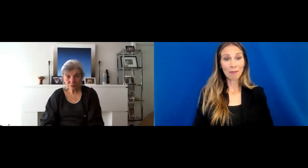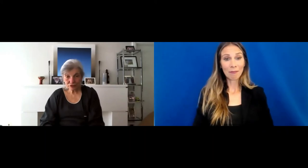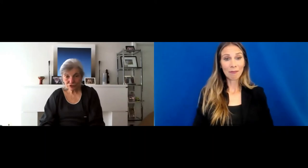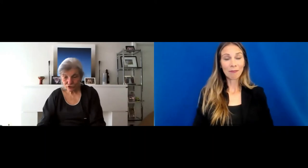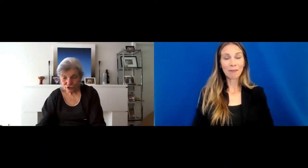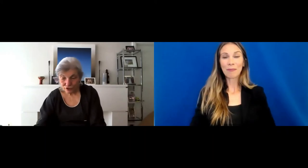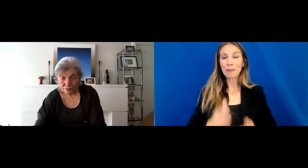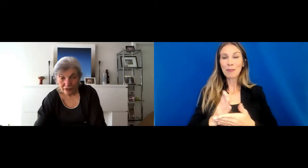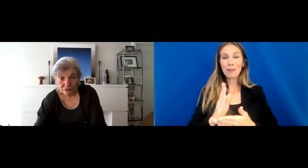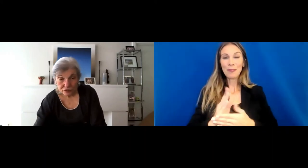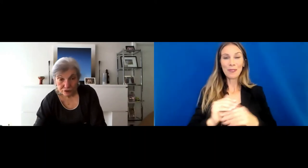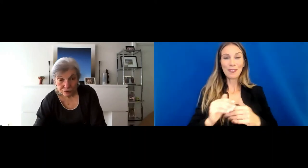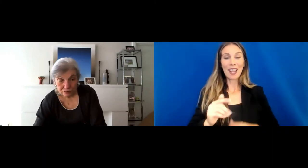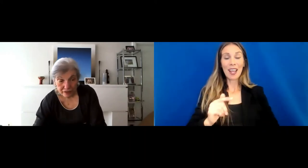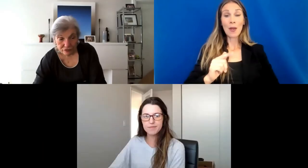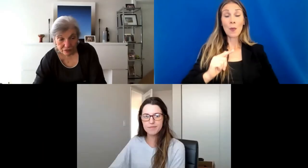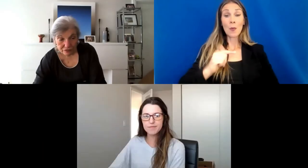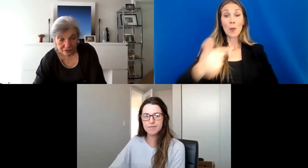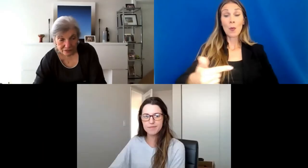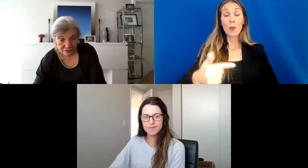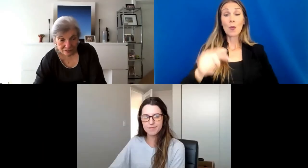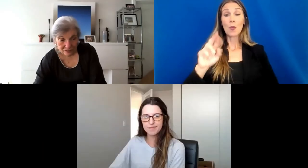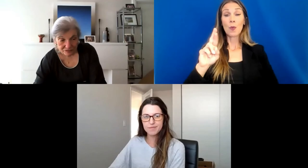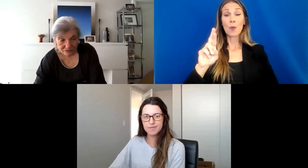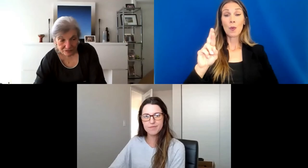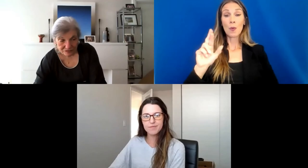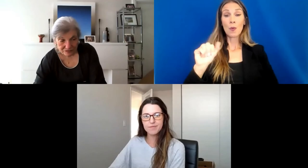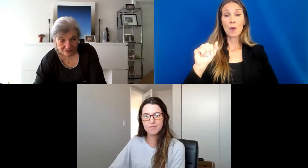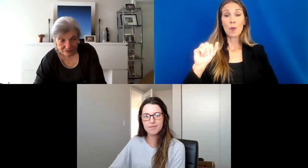All right, I'm going to turn it back to Rachel.